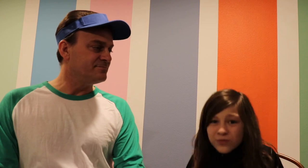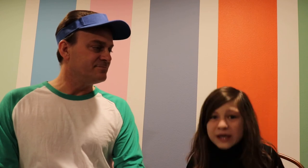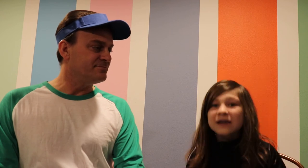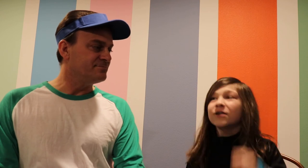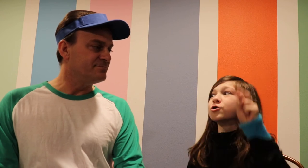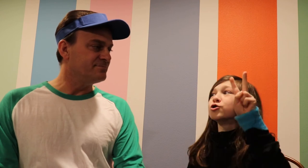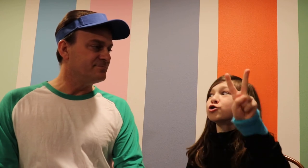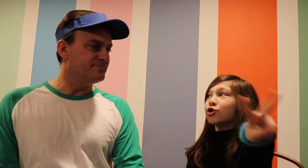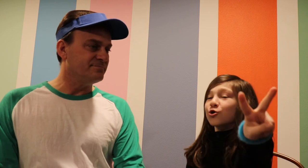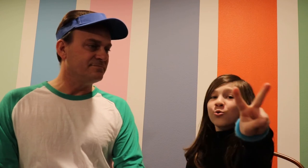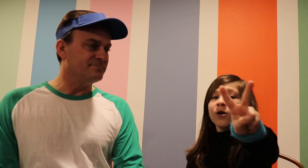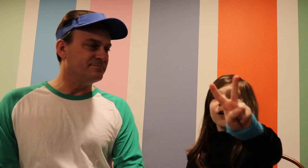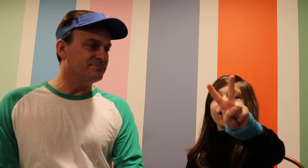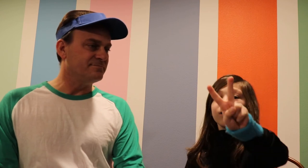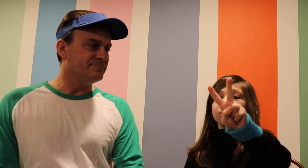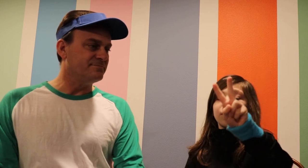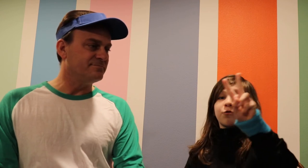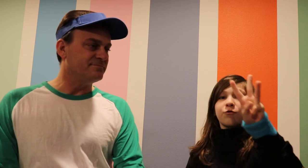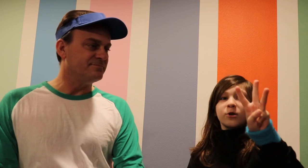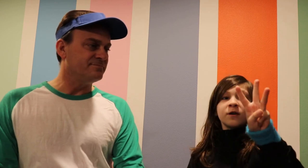me. 2. Now 3.